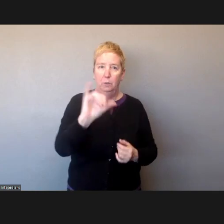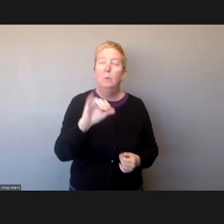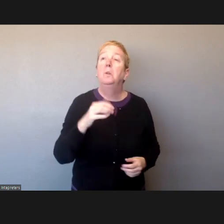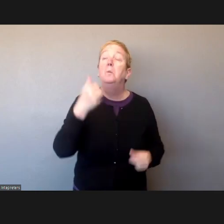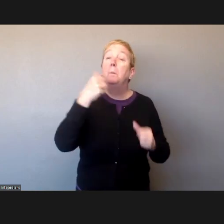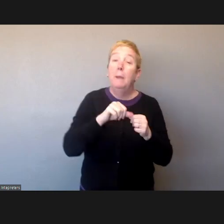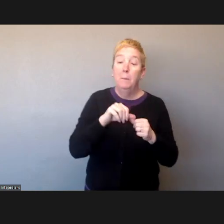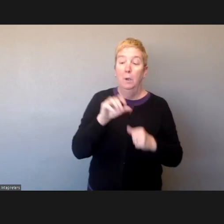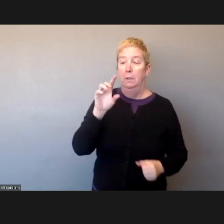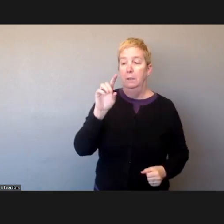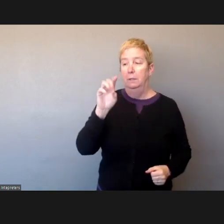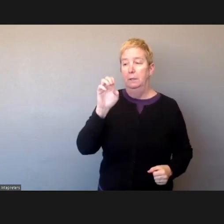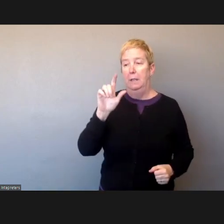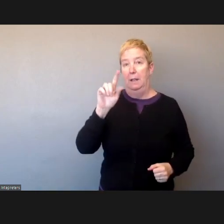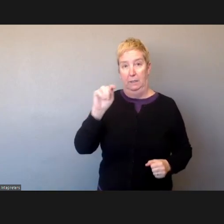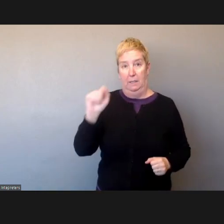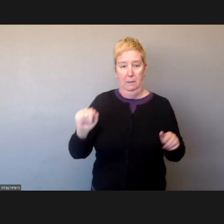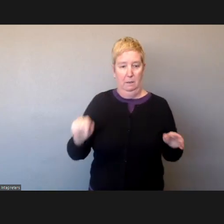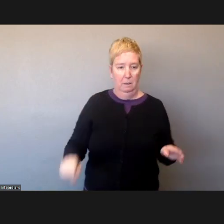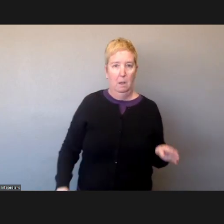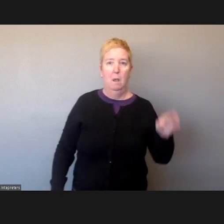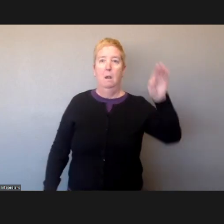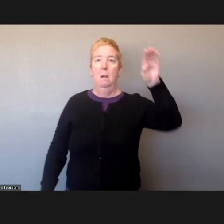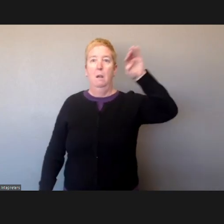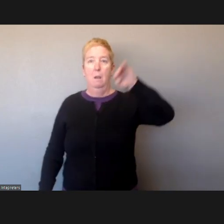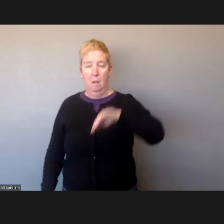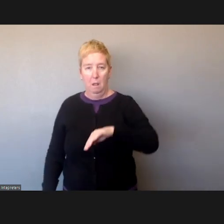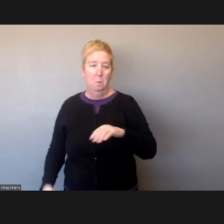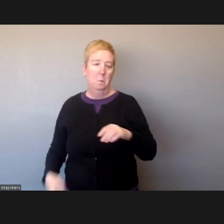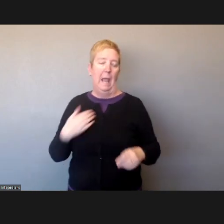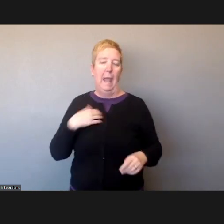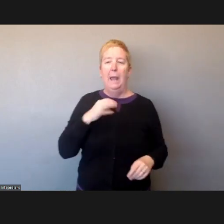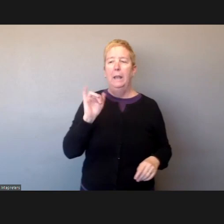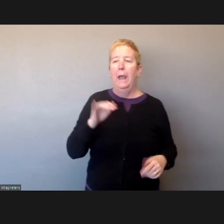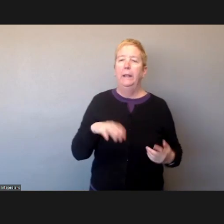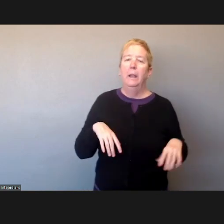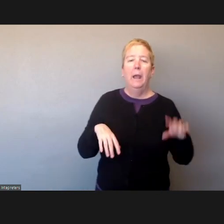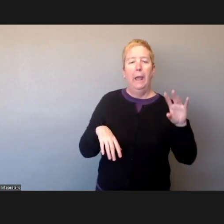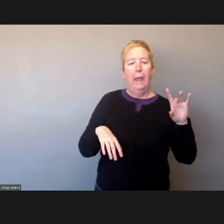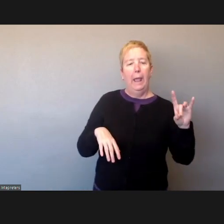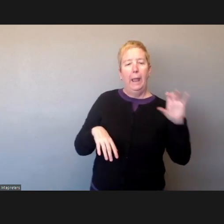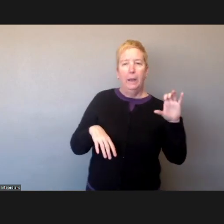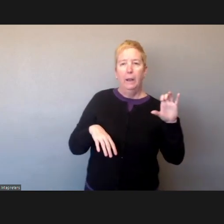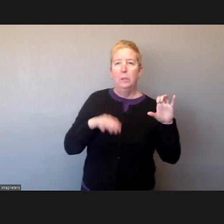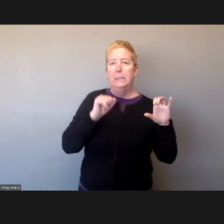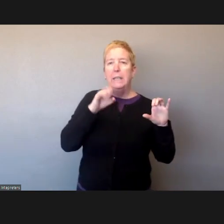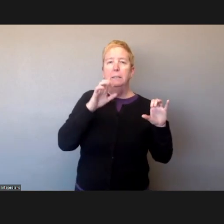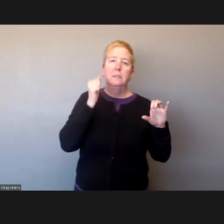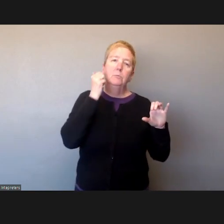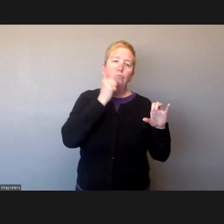wave, we went from 800 cases a day to 7,000 cases a